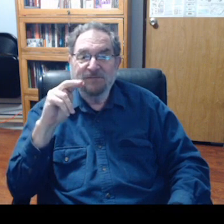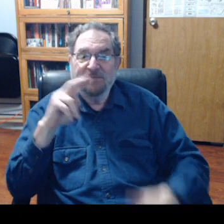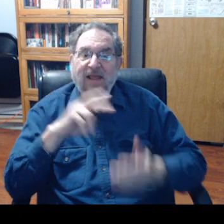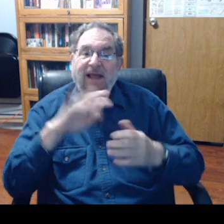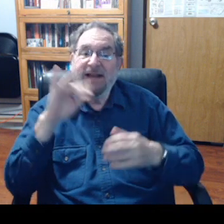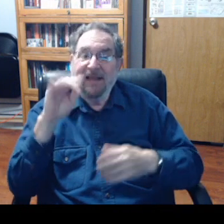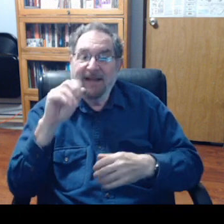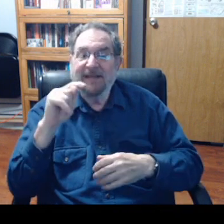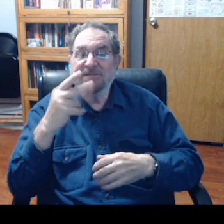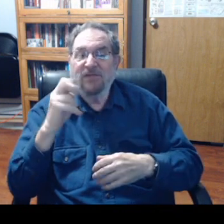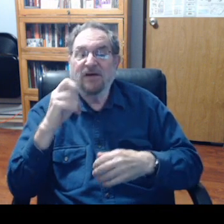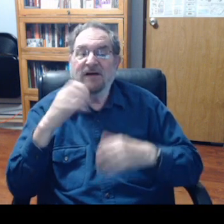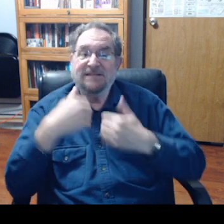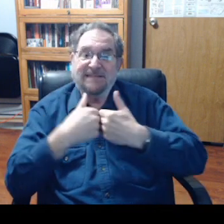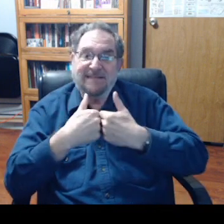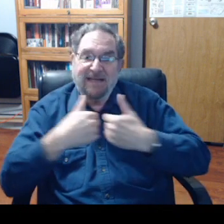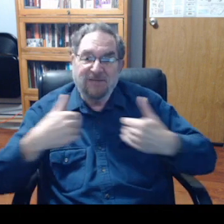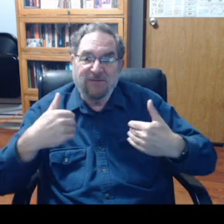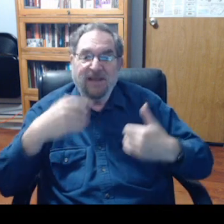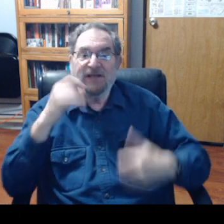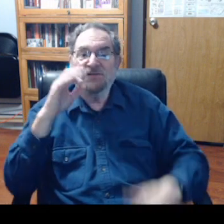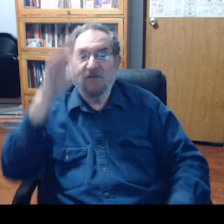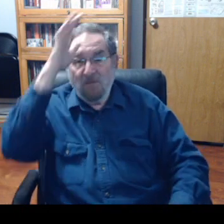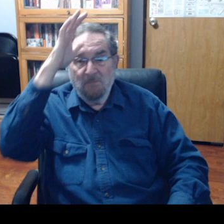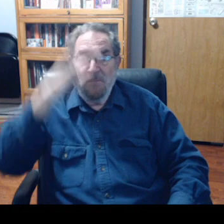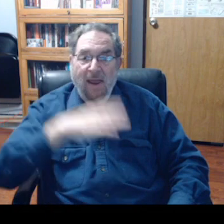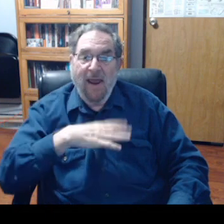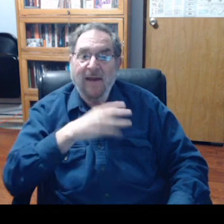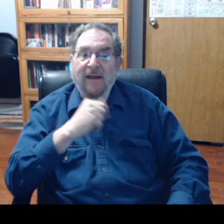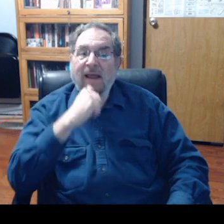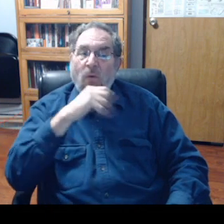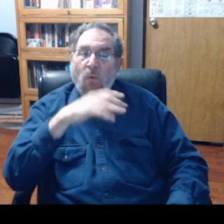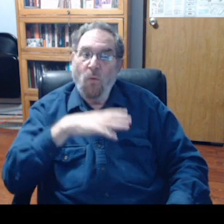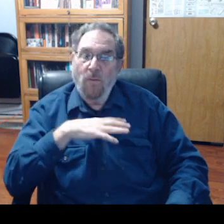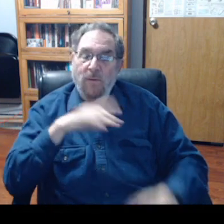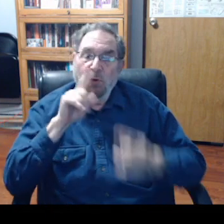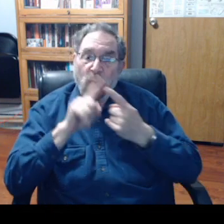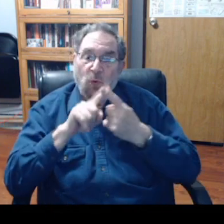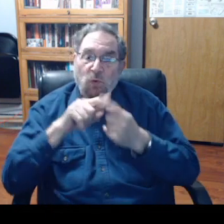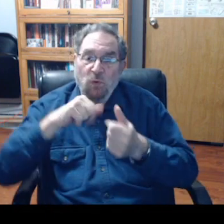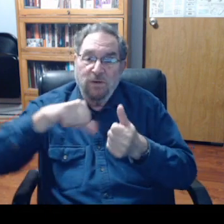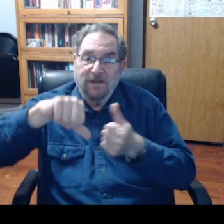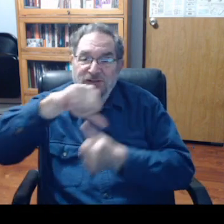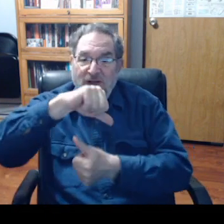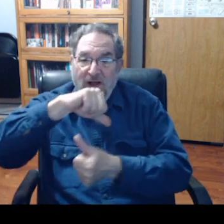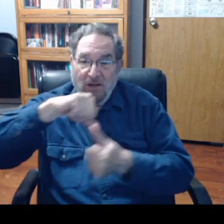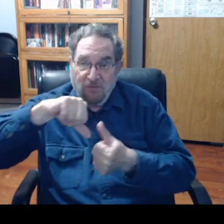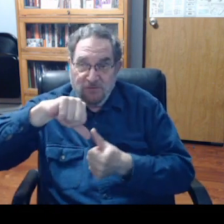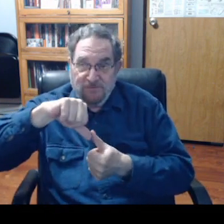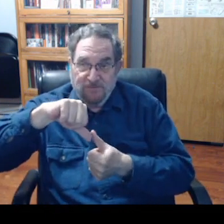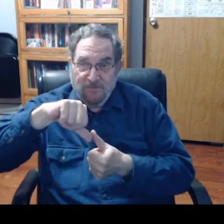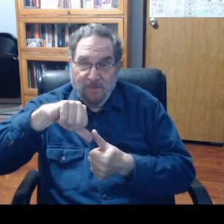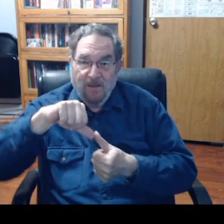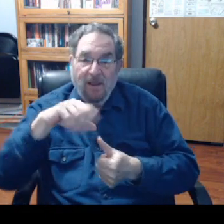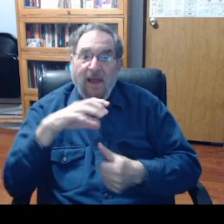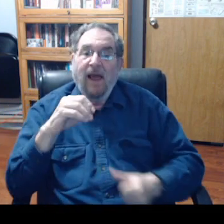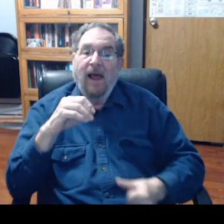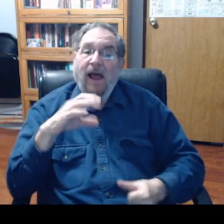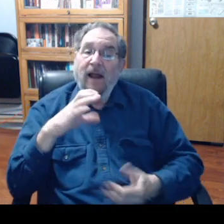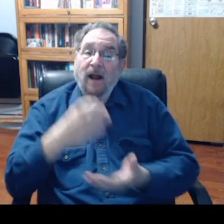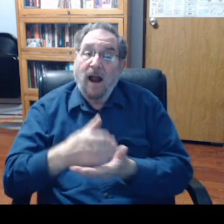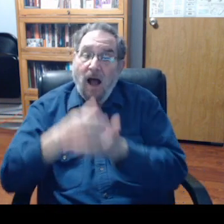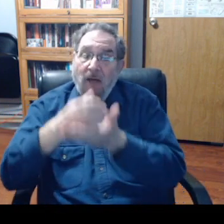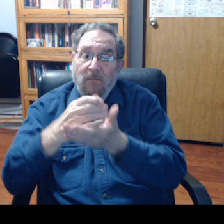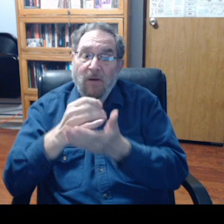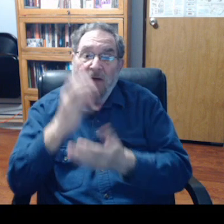sanctification, and it is the sanctification of a man and a woman to each other.